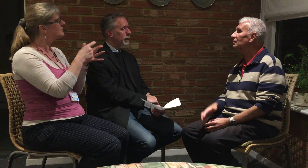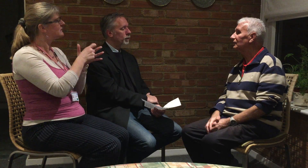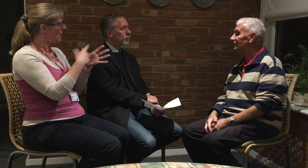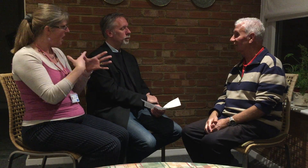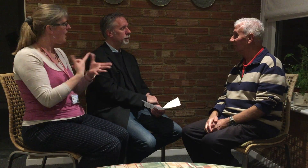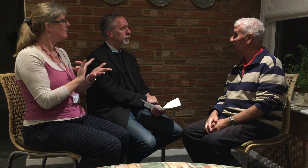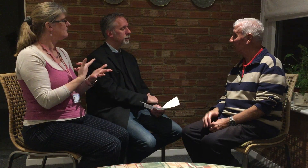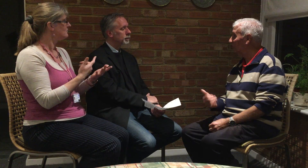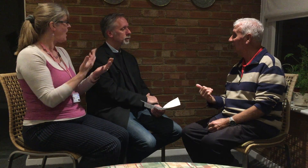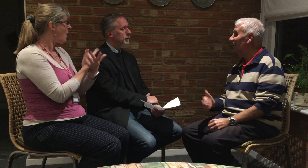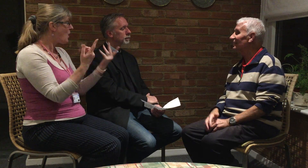South America.